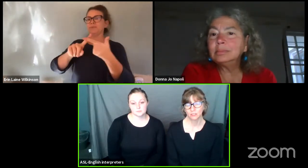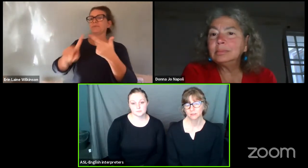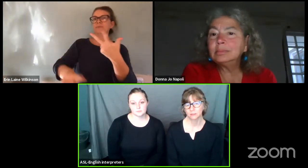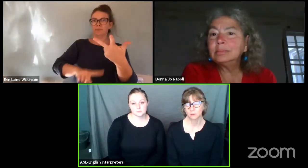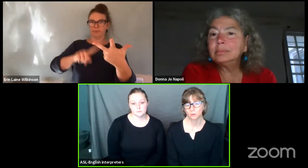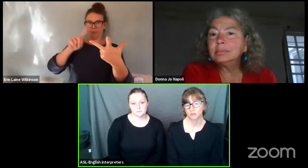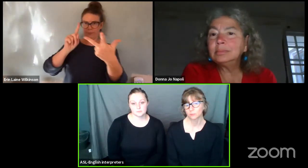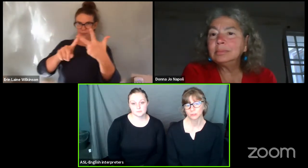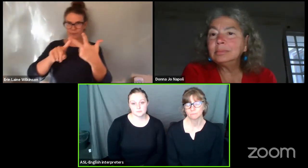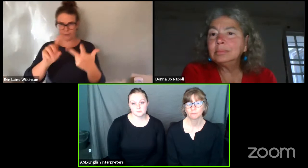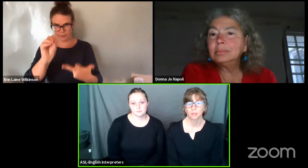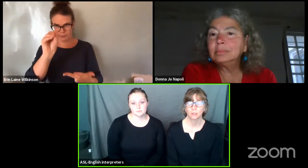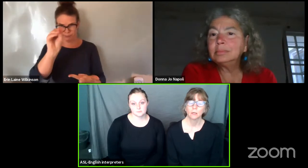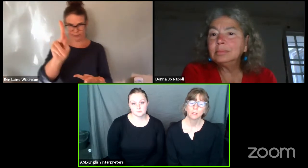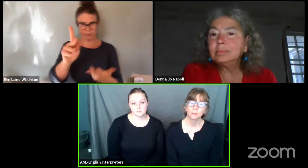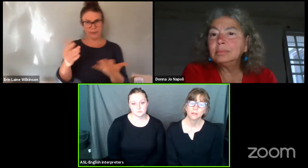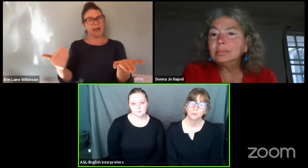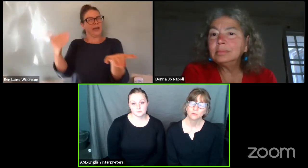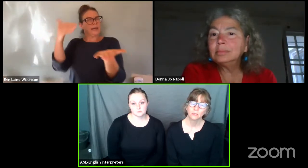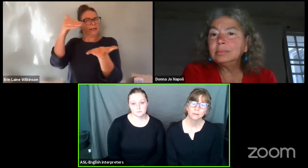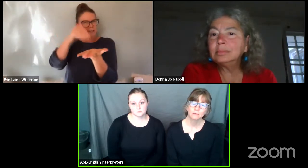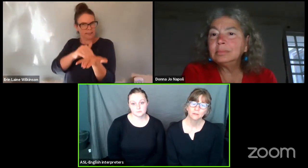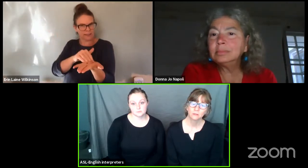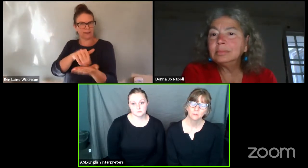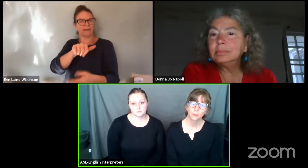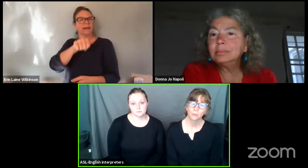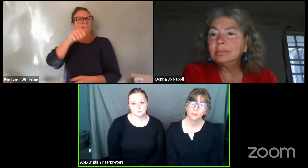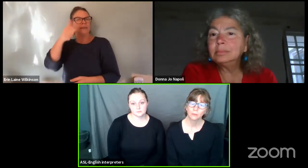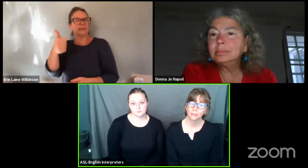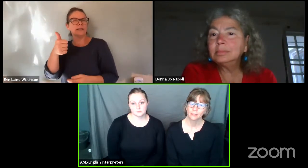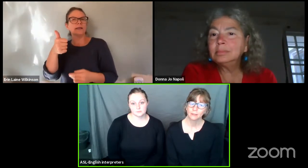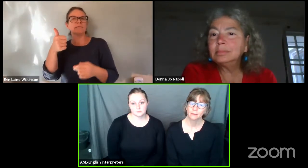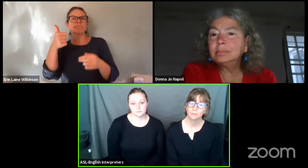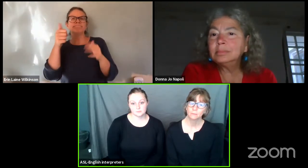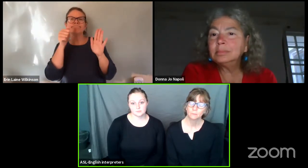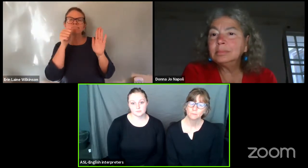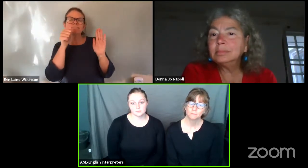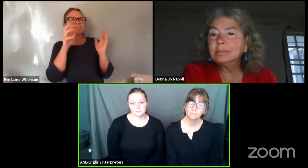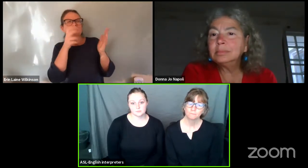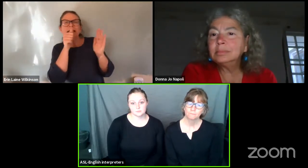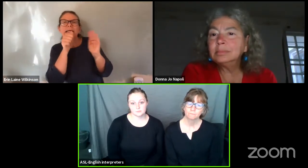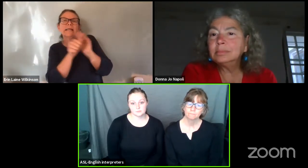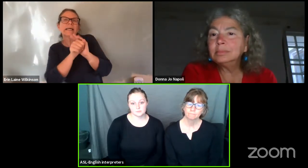a New Mexico deaf person. Another thing I'd have to think about now, again,